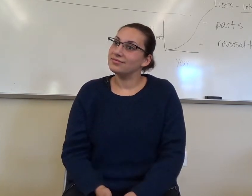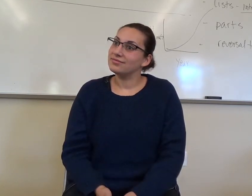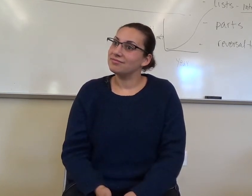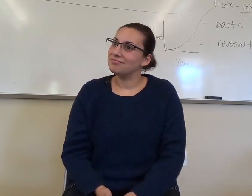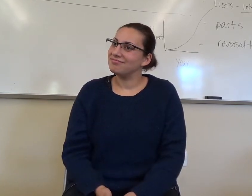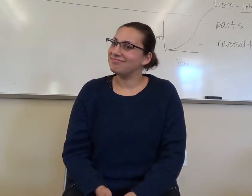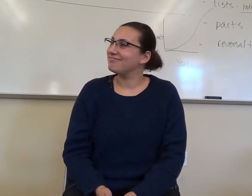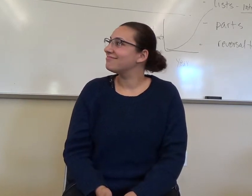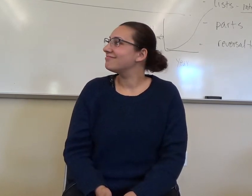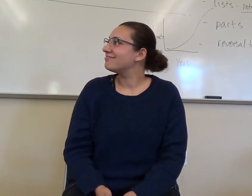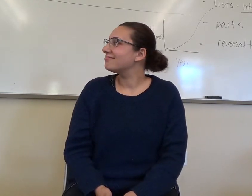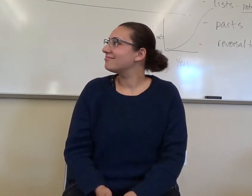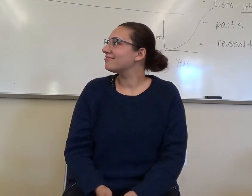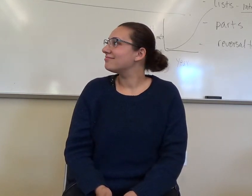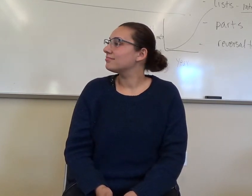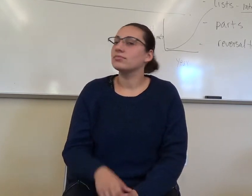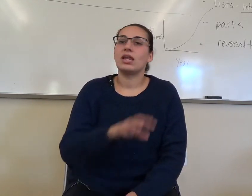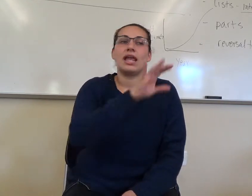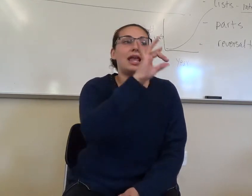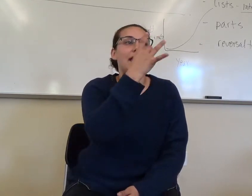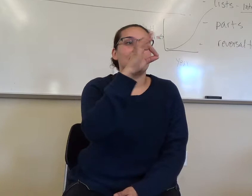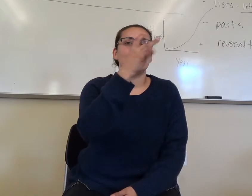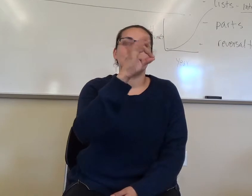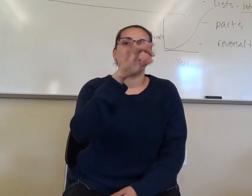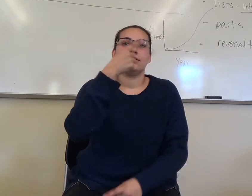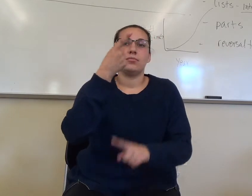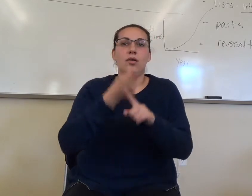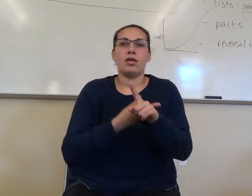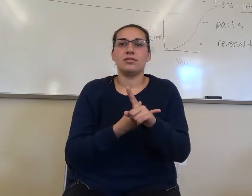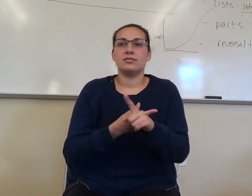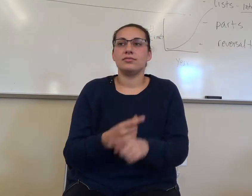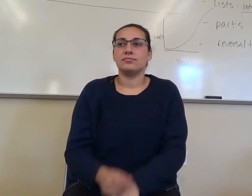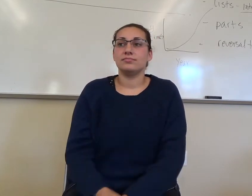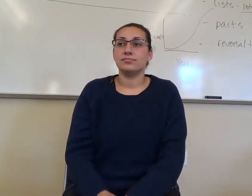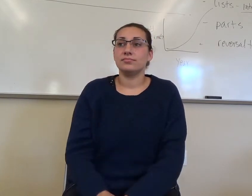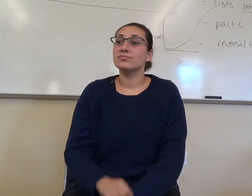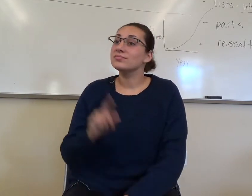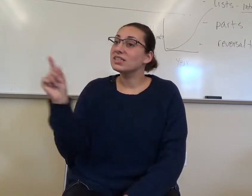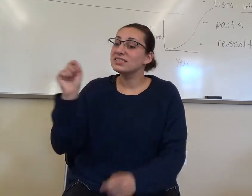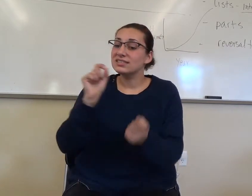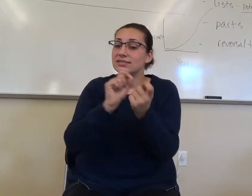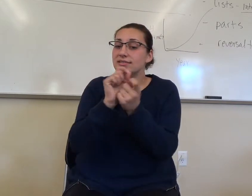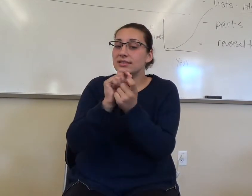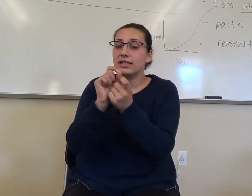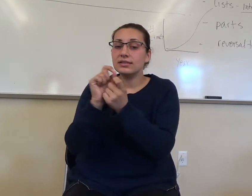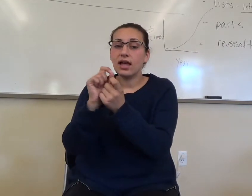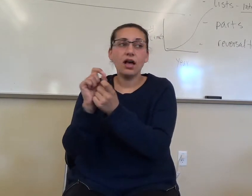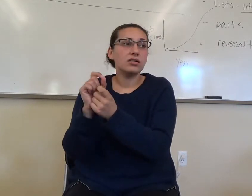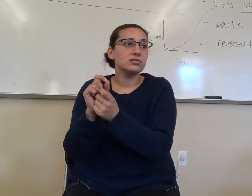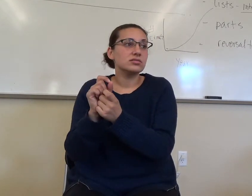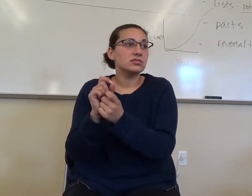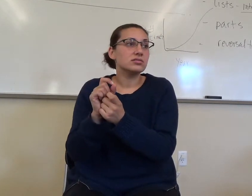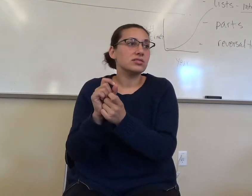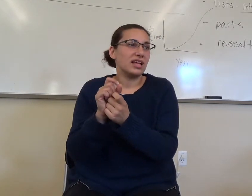to 18 months. Again, these are details. You don't have to get every single one of